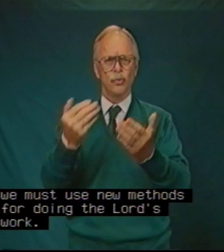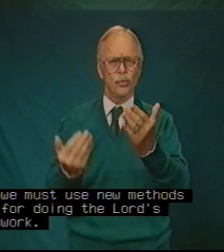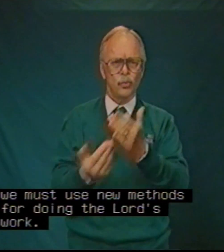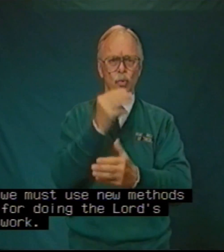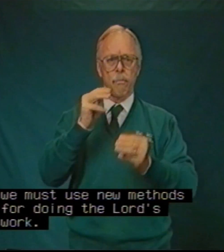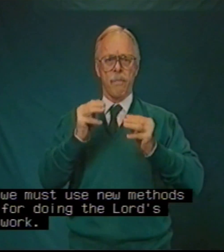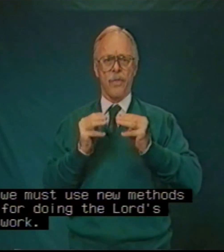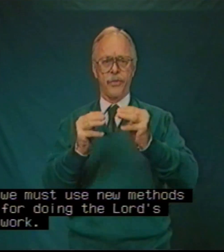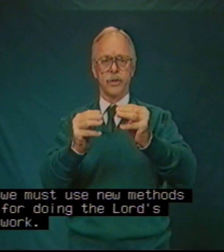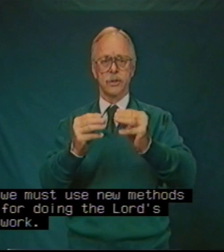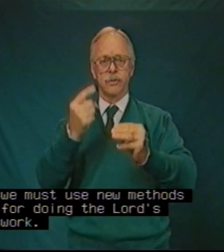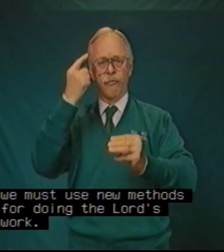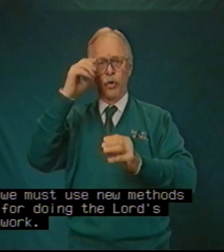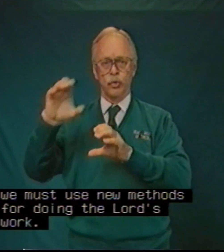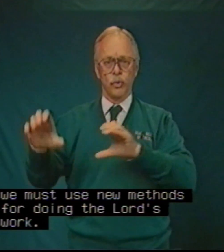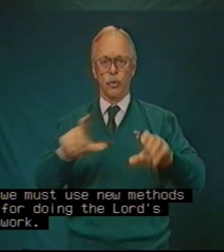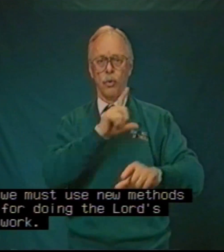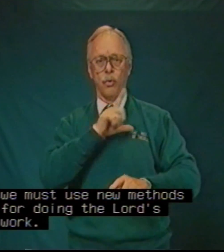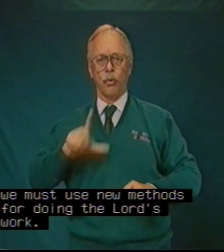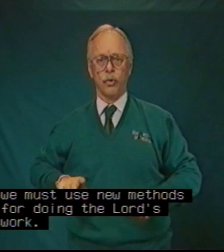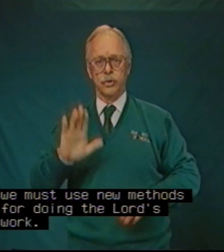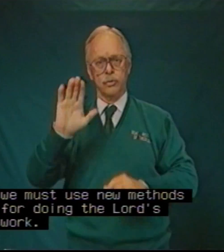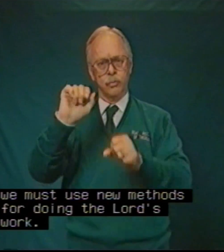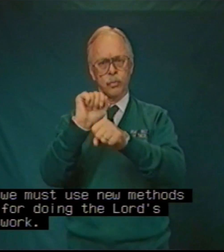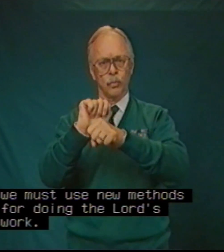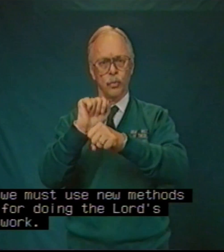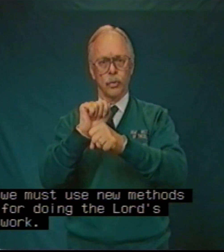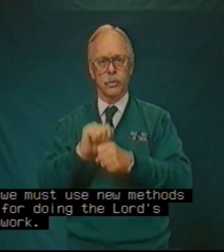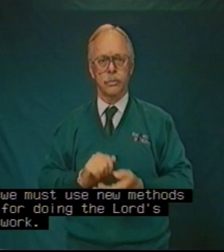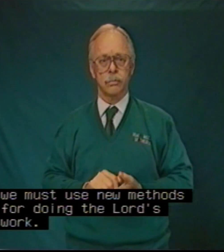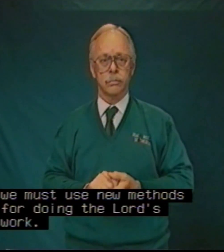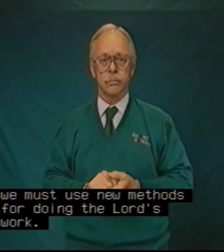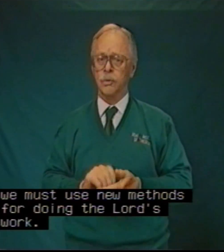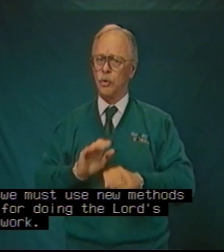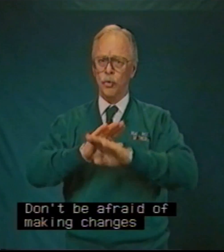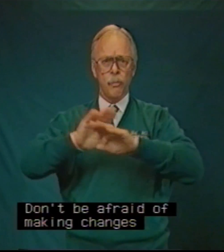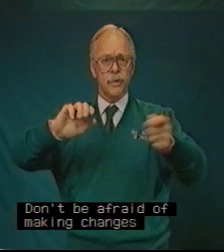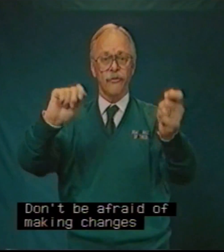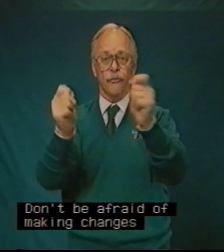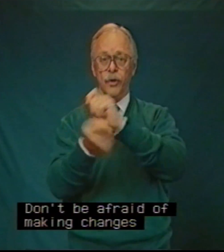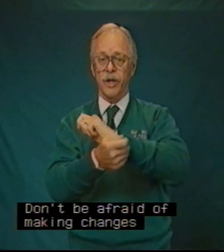afraid of making changes in your church's constitution if it needs change.